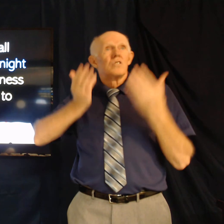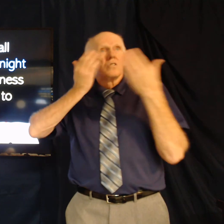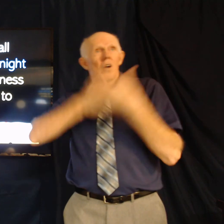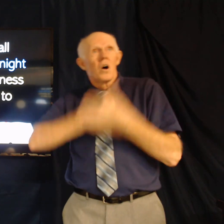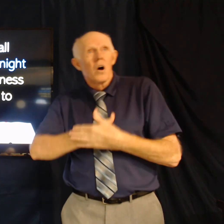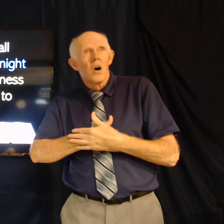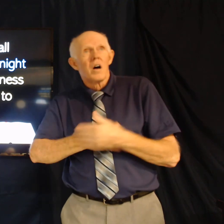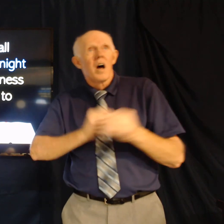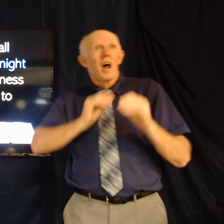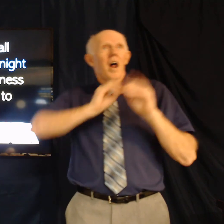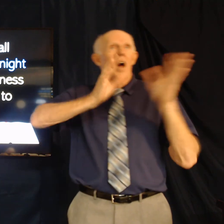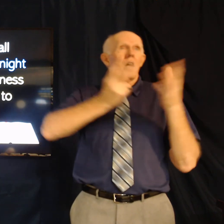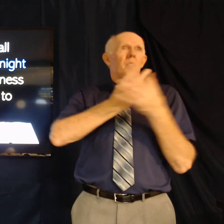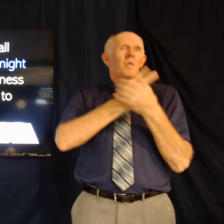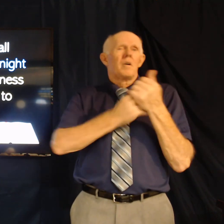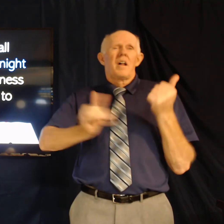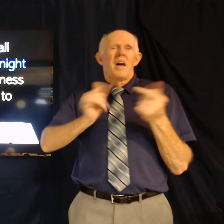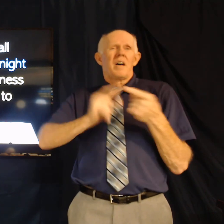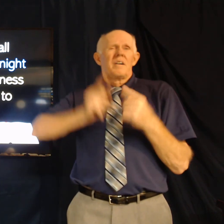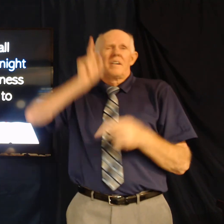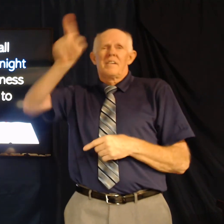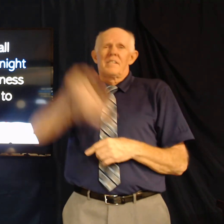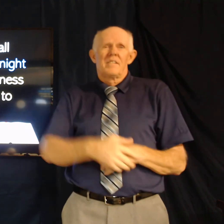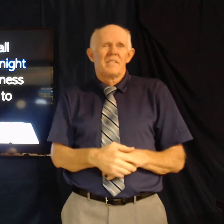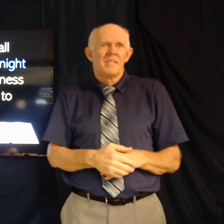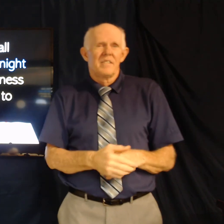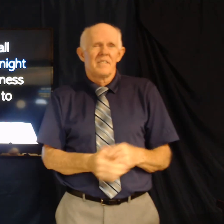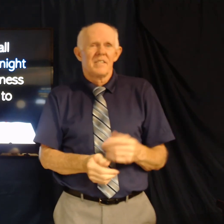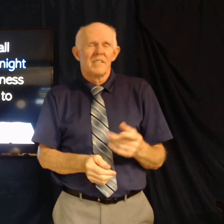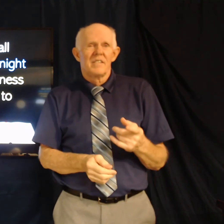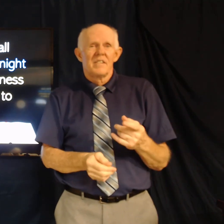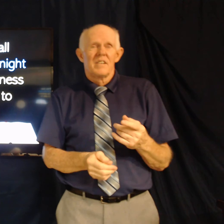The darkness and the light are both alike to you.